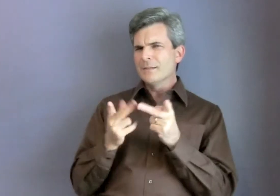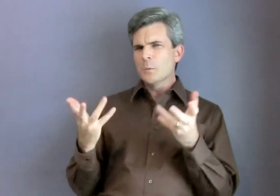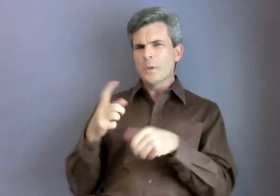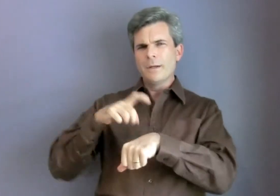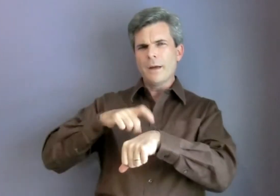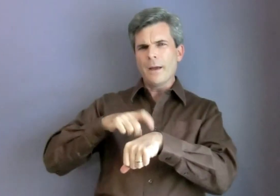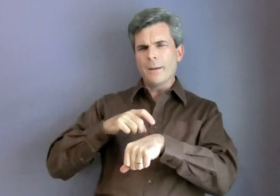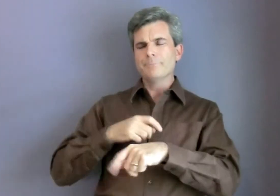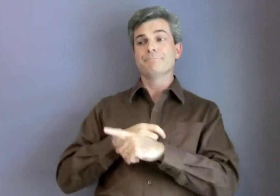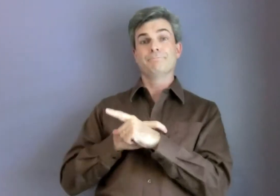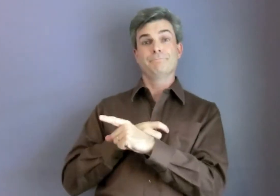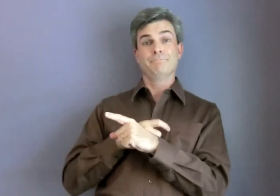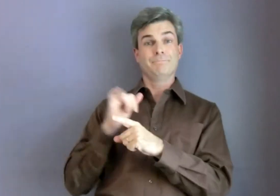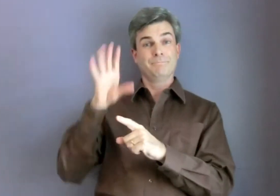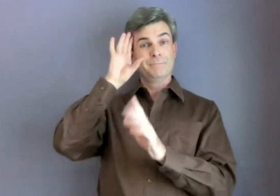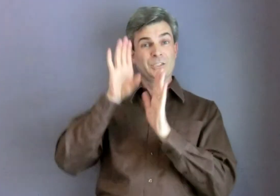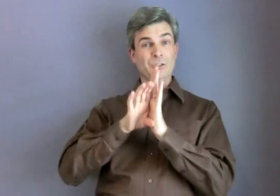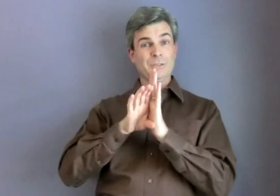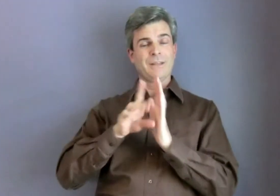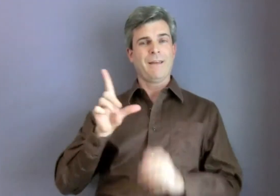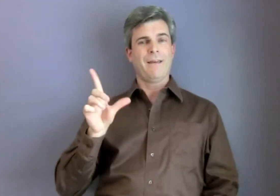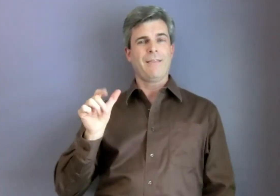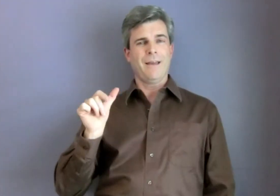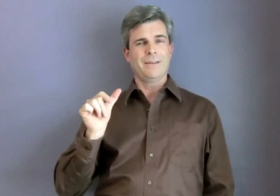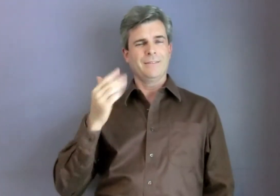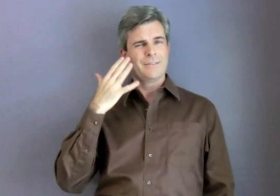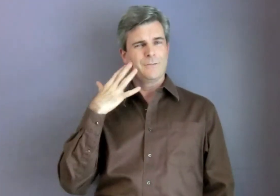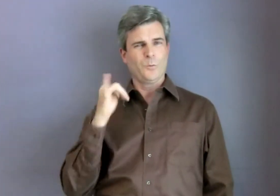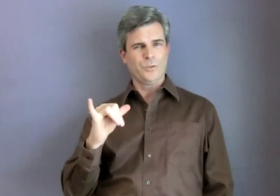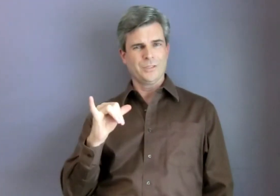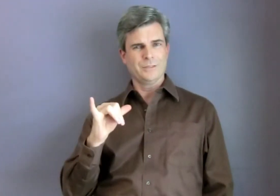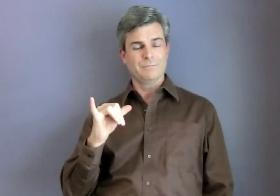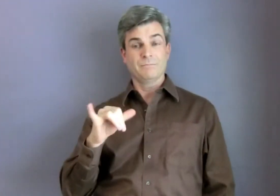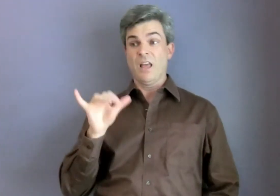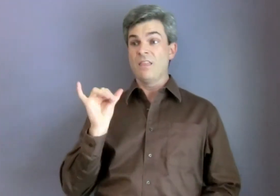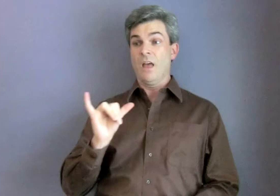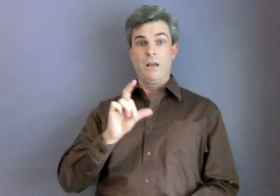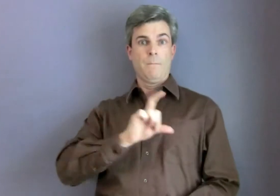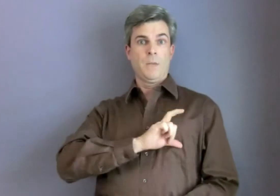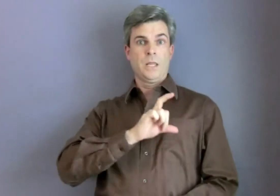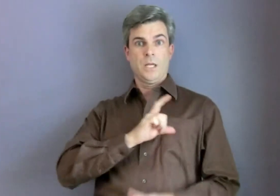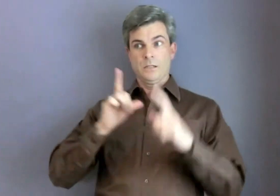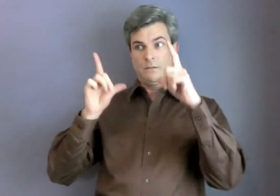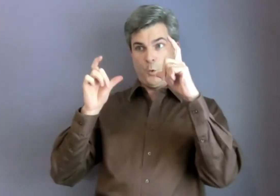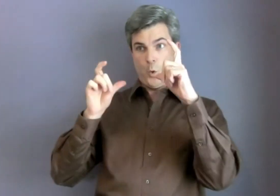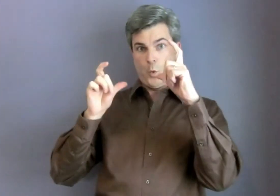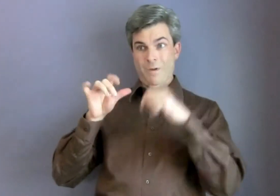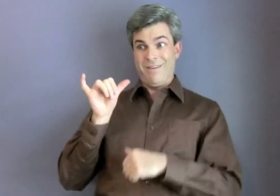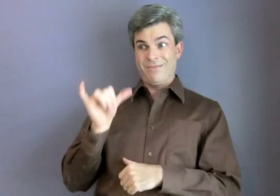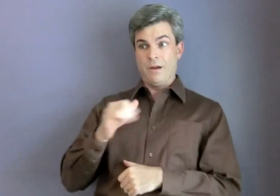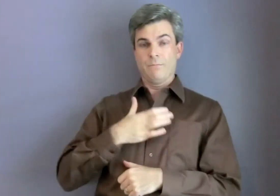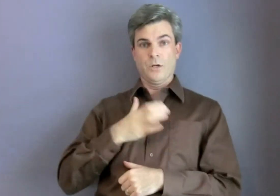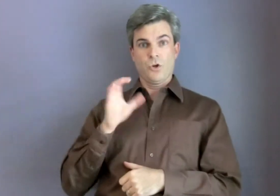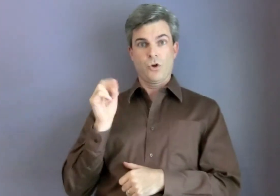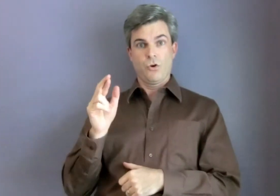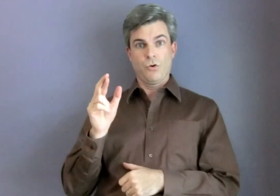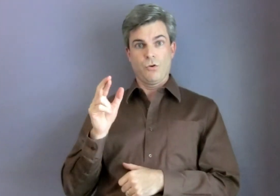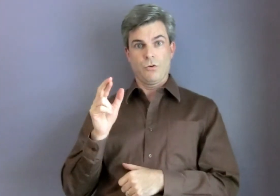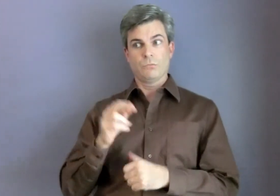Angeles, California, where I live. This is a police photo. That's actually my car. We're less than a mile from one of the largest hospitals